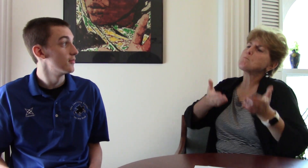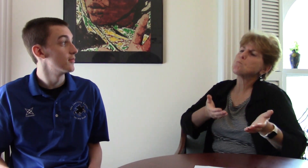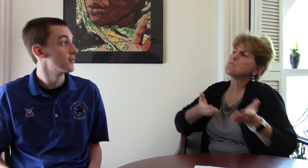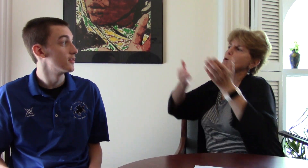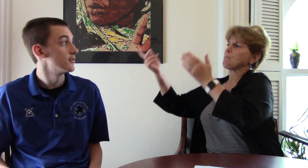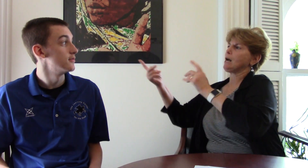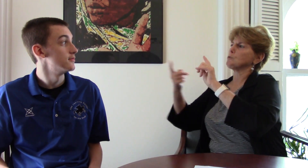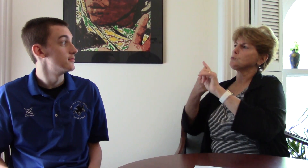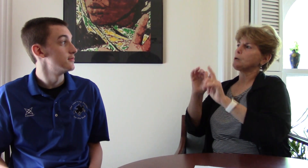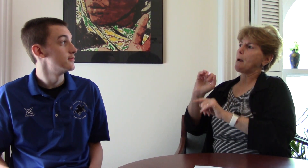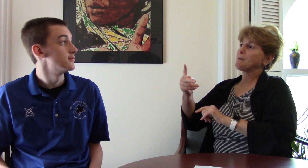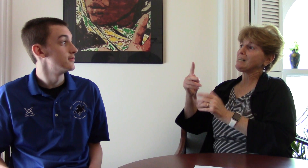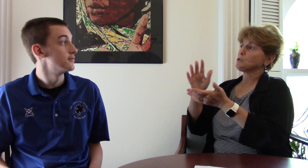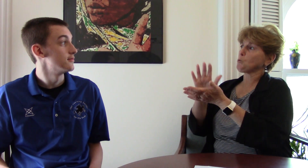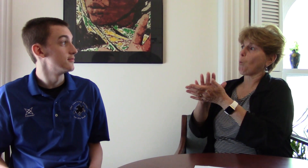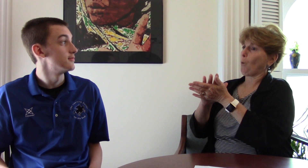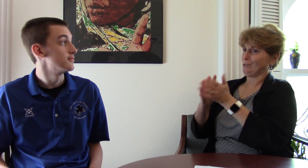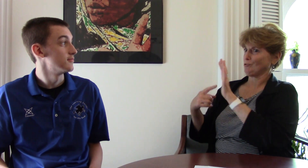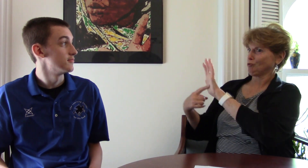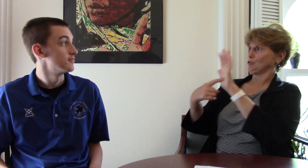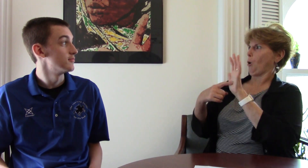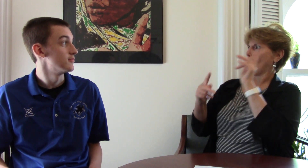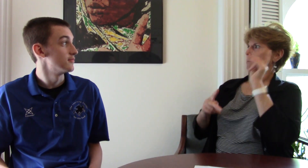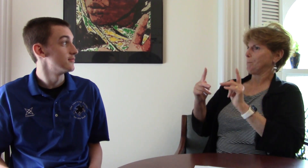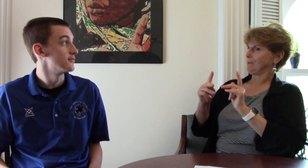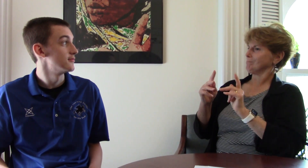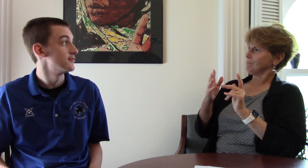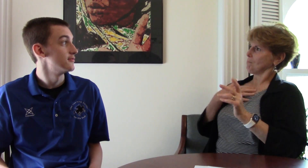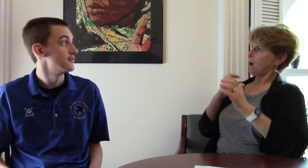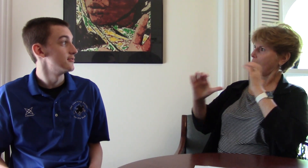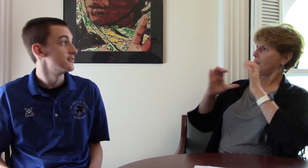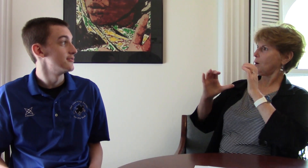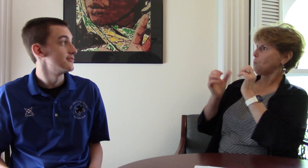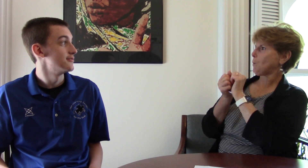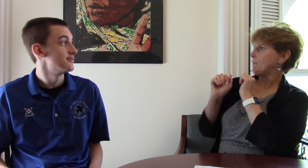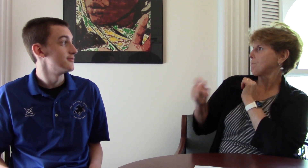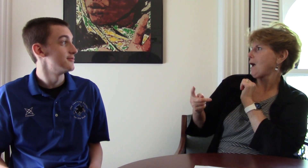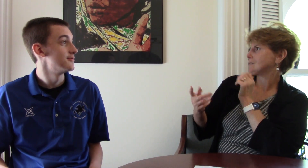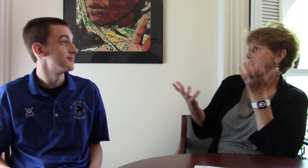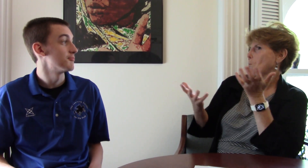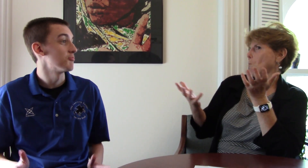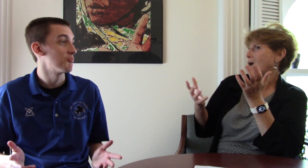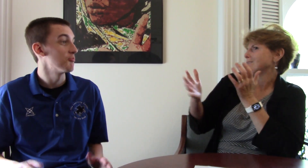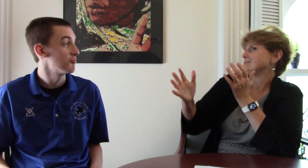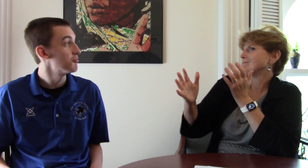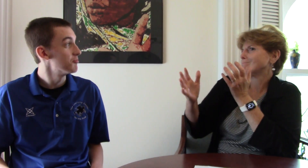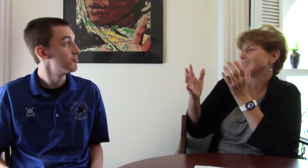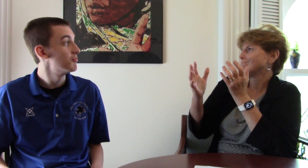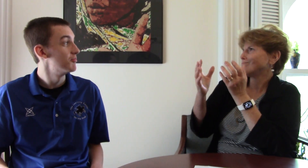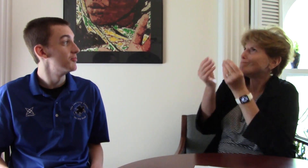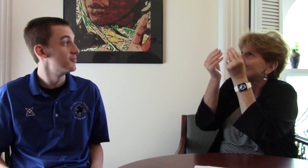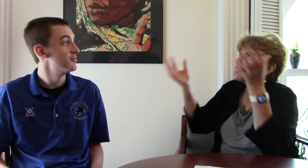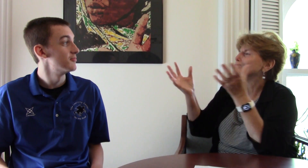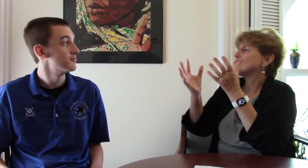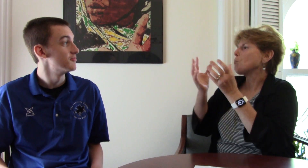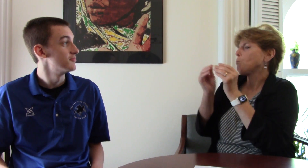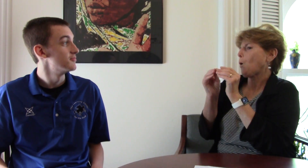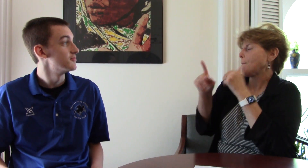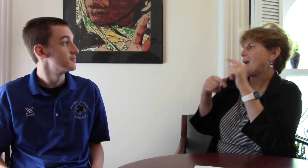of the two of us talking. That way I could bring it back to Marie Phillips School and show everybody proof that I talked to Max and what he has